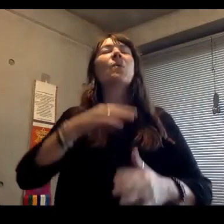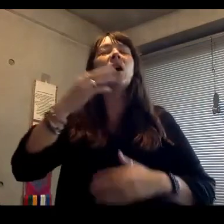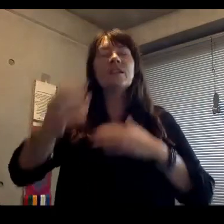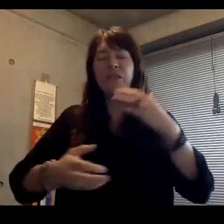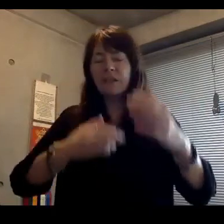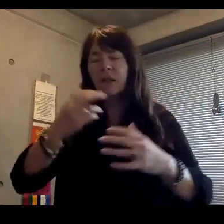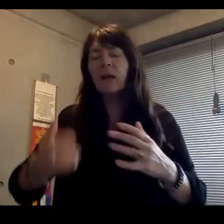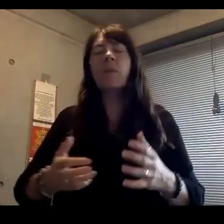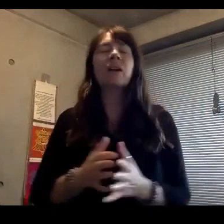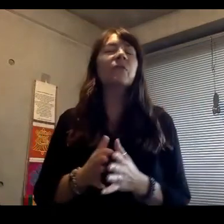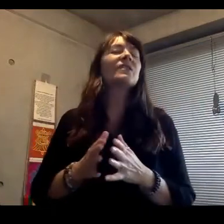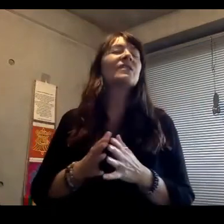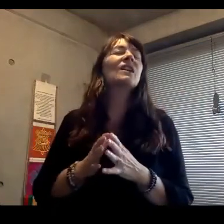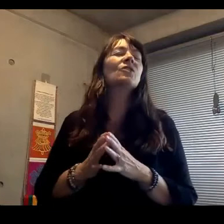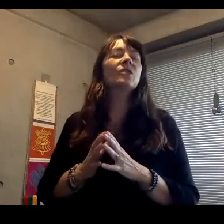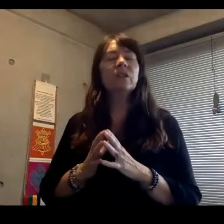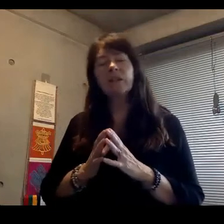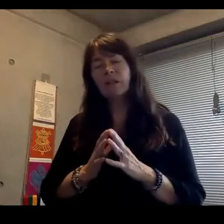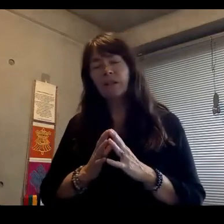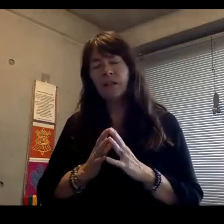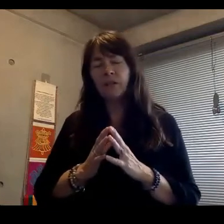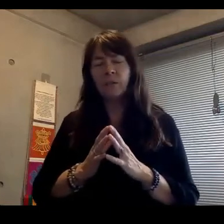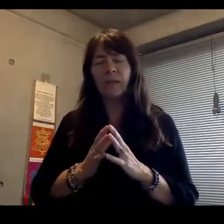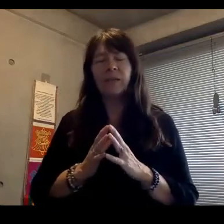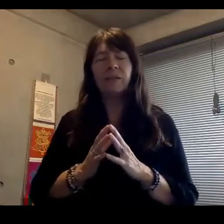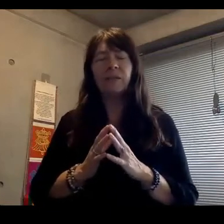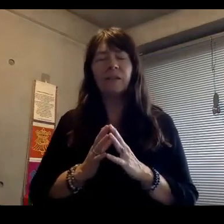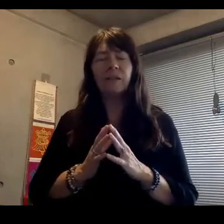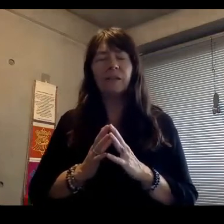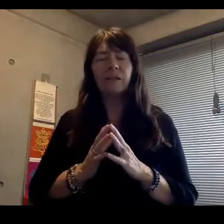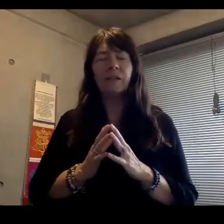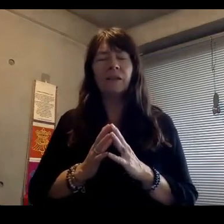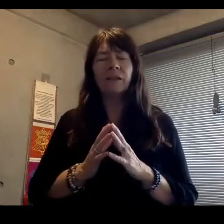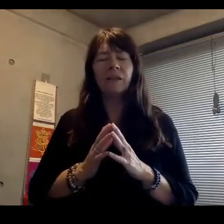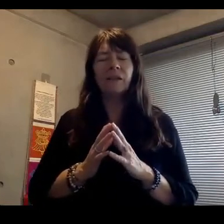has brought this manifestation into place.